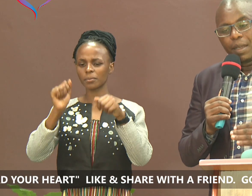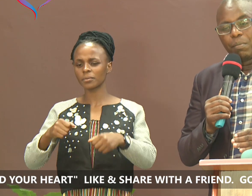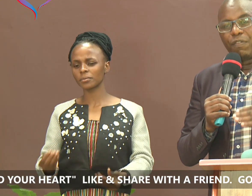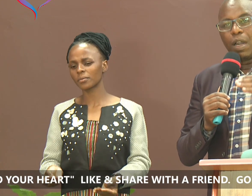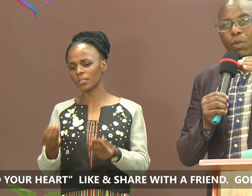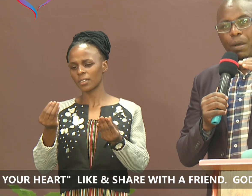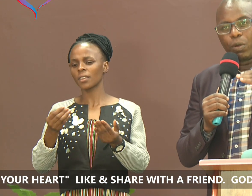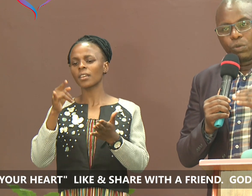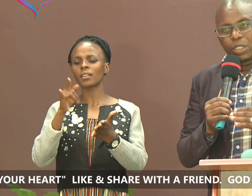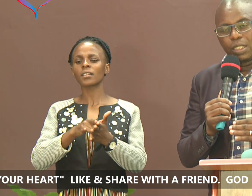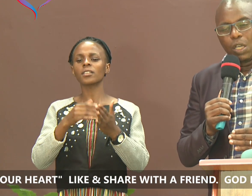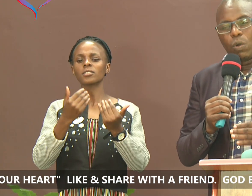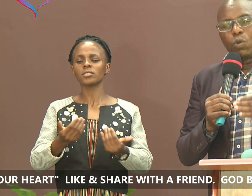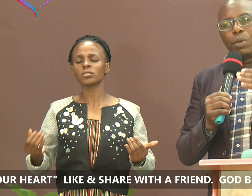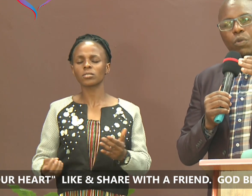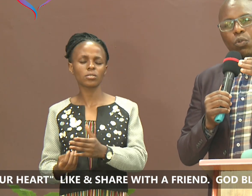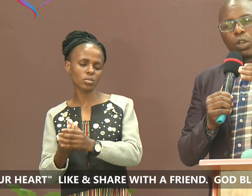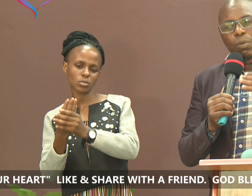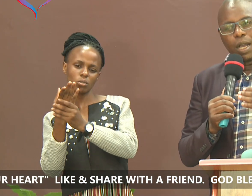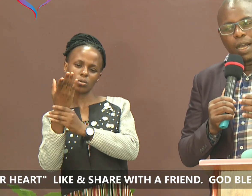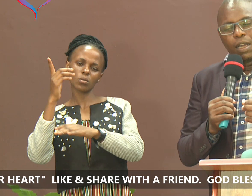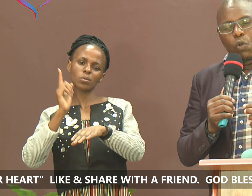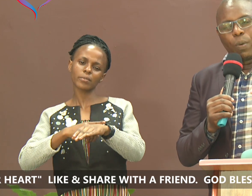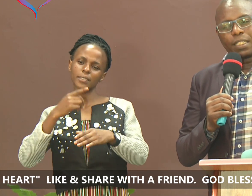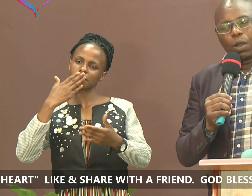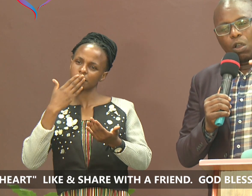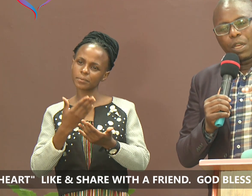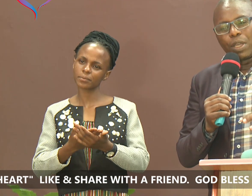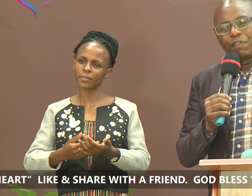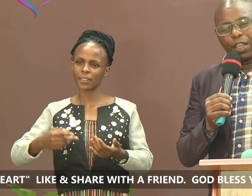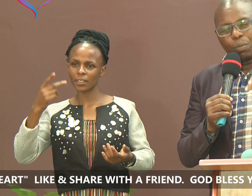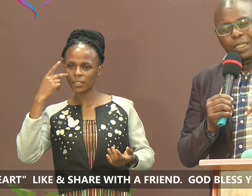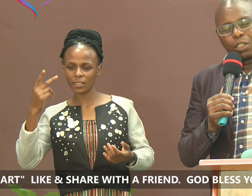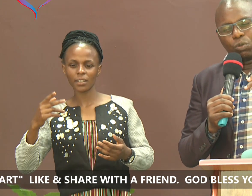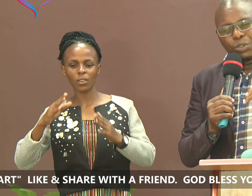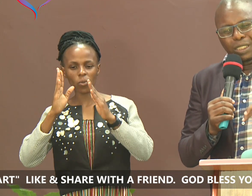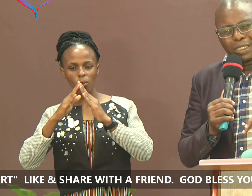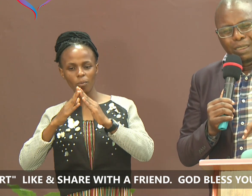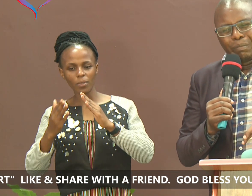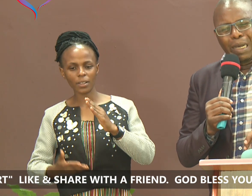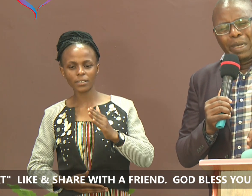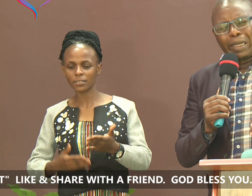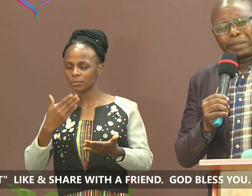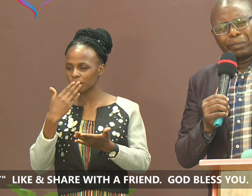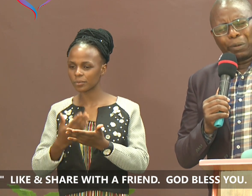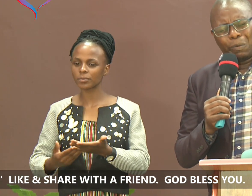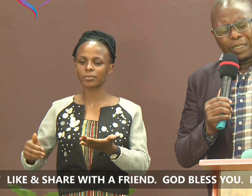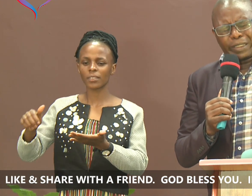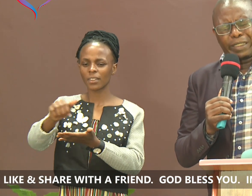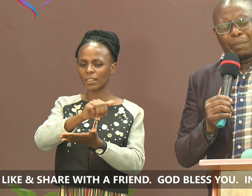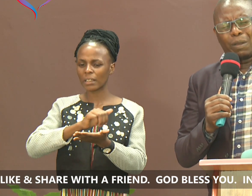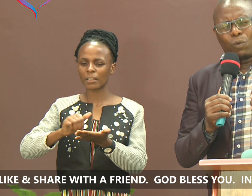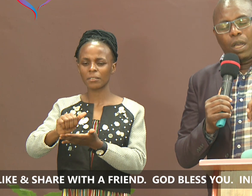abana bavamu nga balungi waliwo omulimu ogukolebwa okuba nti awakawa beerawo environment ennungi maama nga si